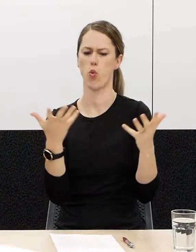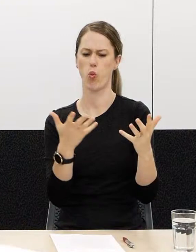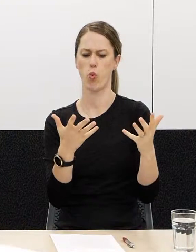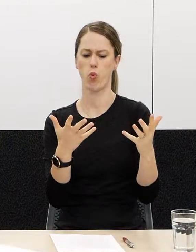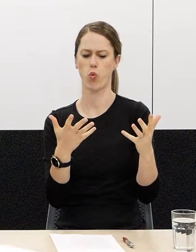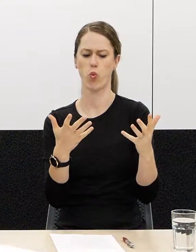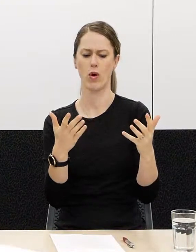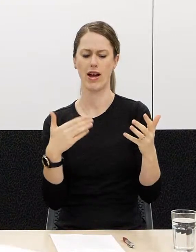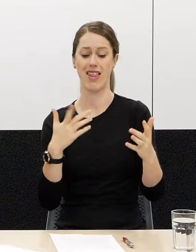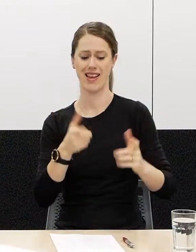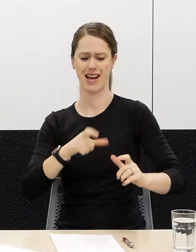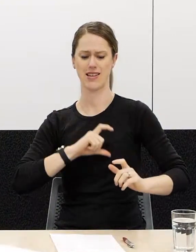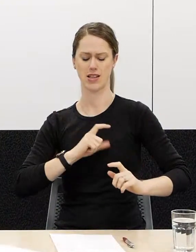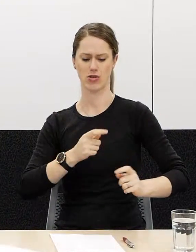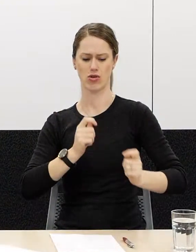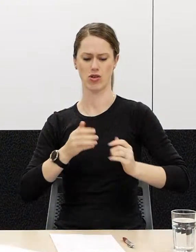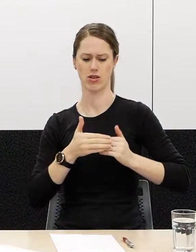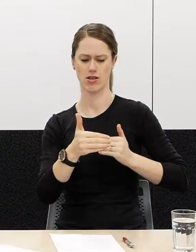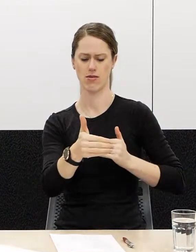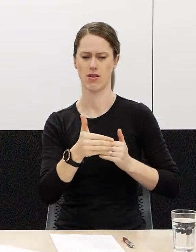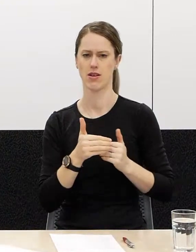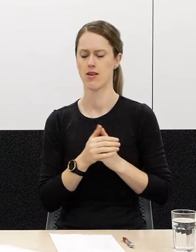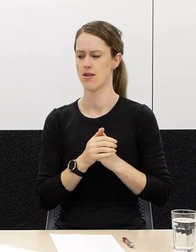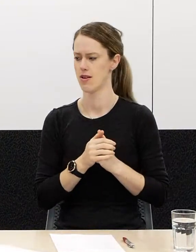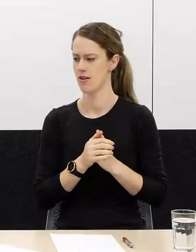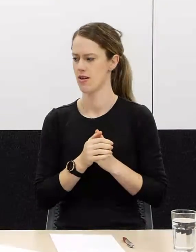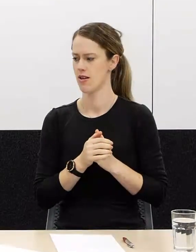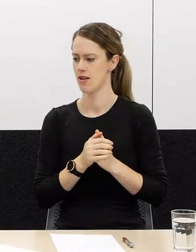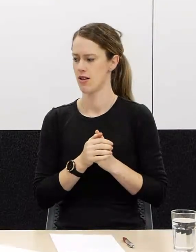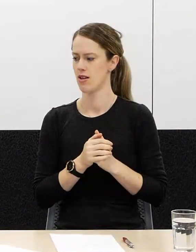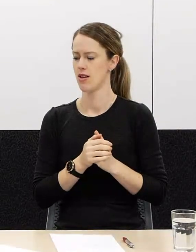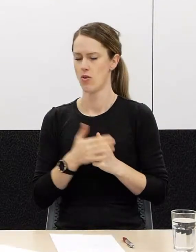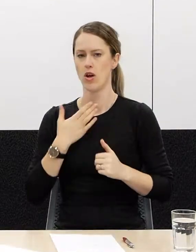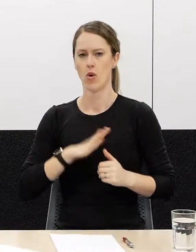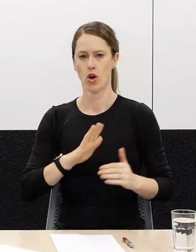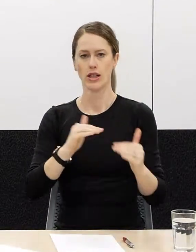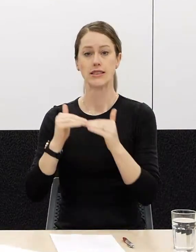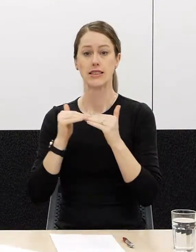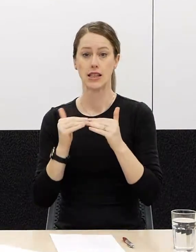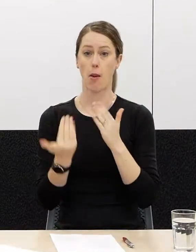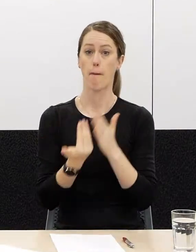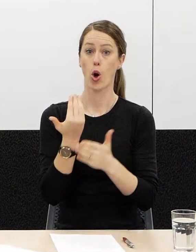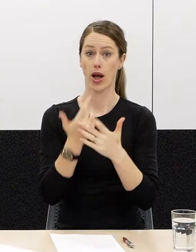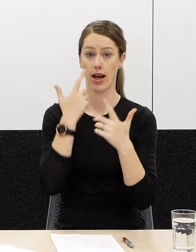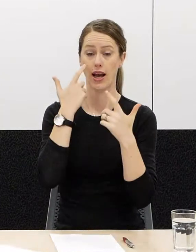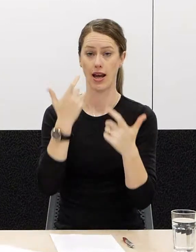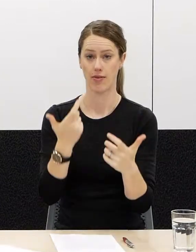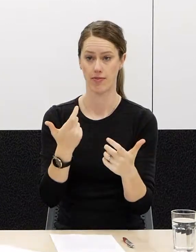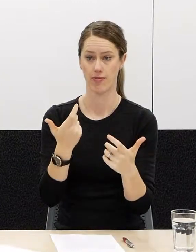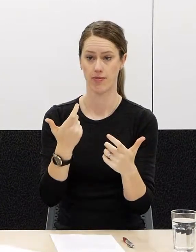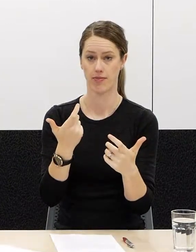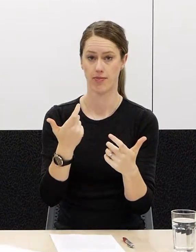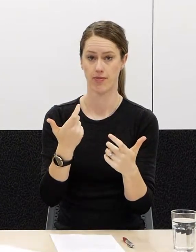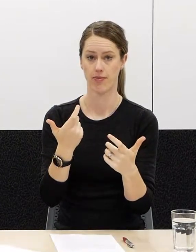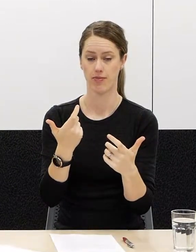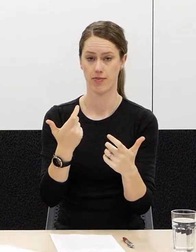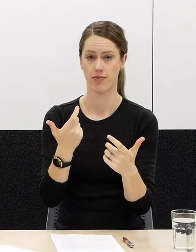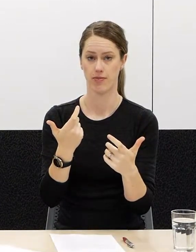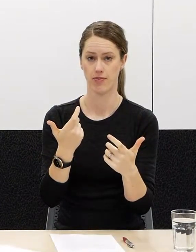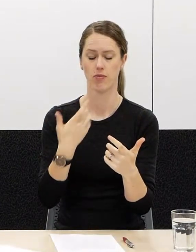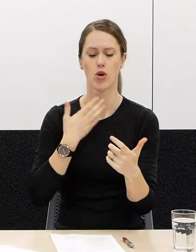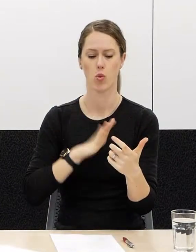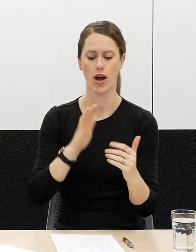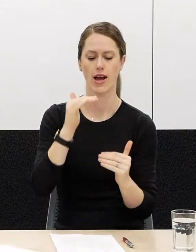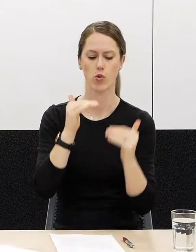pathway. New Zealanders have a system of delivering consistent and modern care, and they have